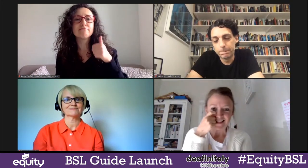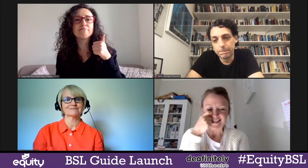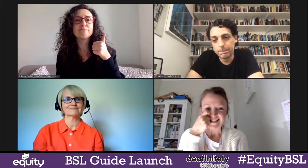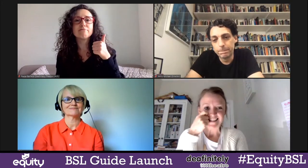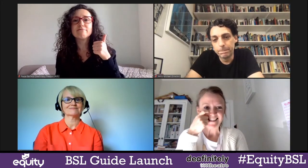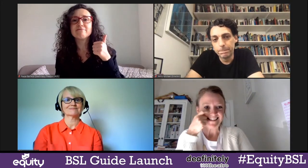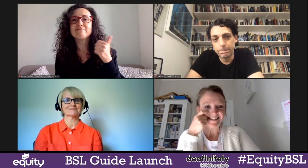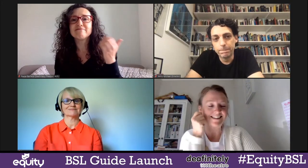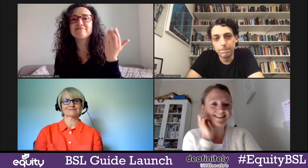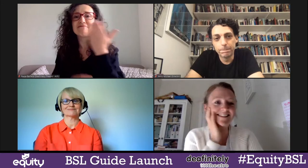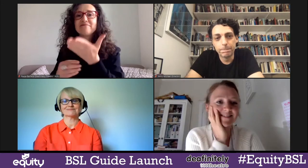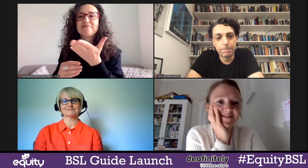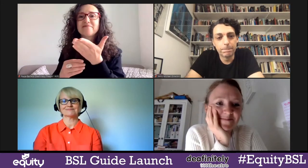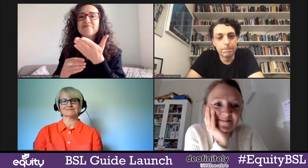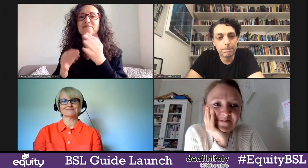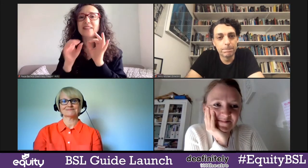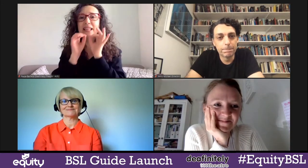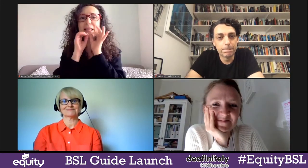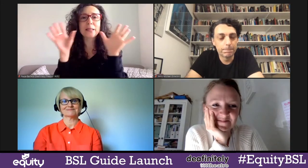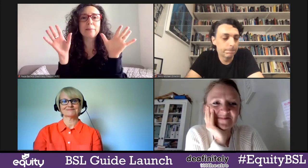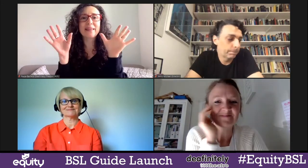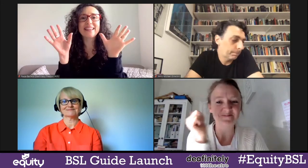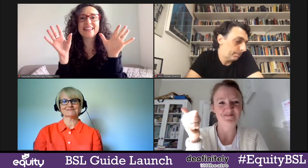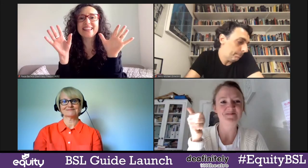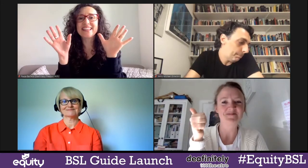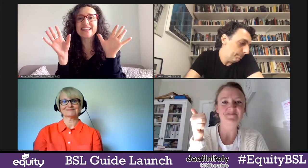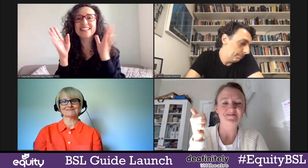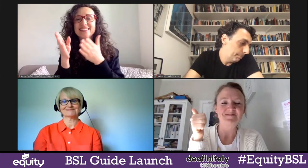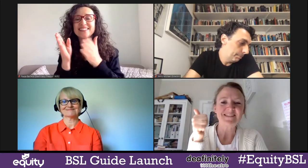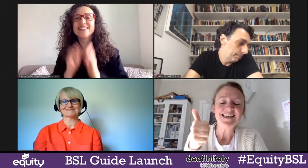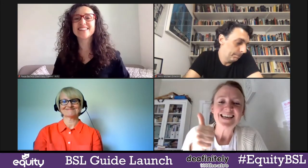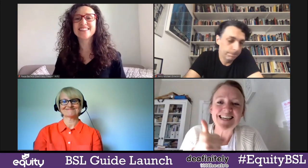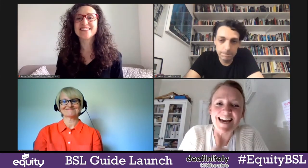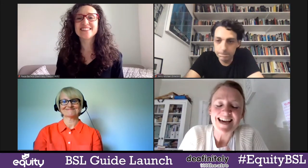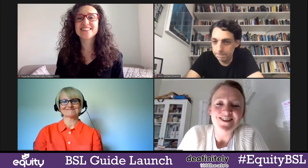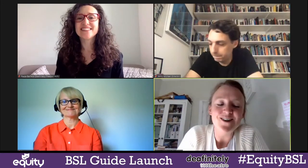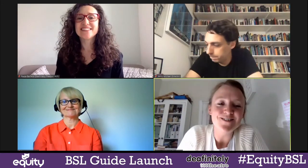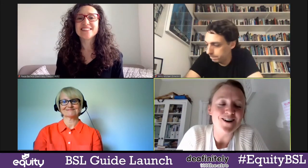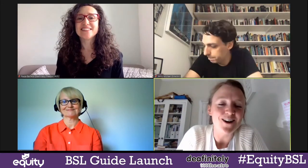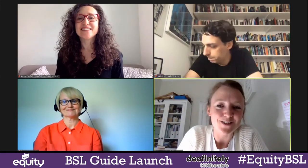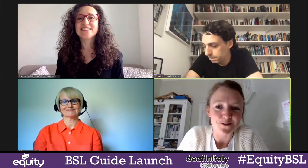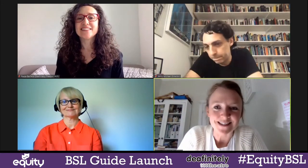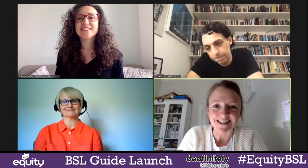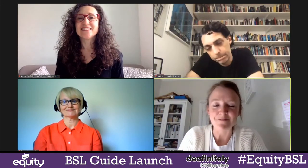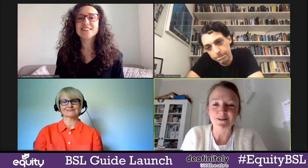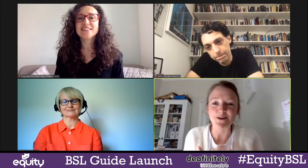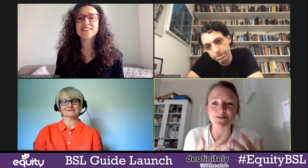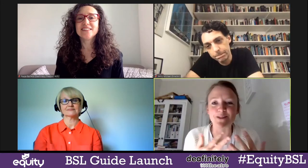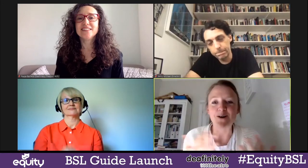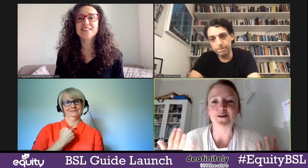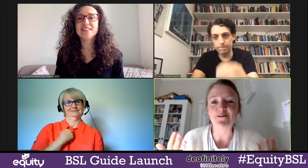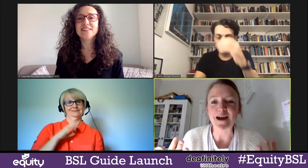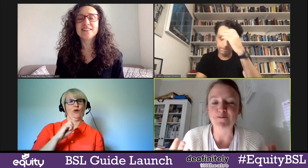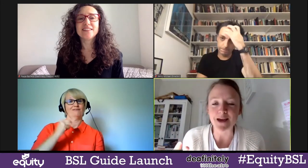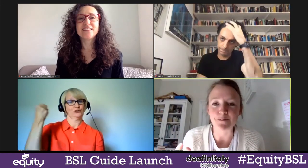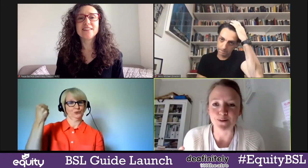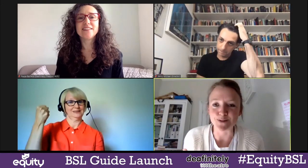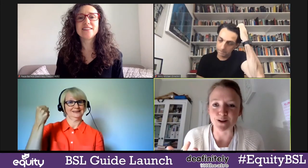Thank you, Kerry, for that answer. Yes, Amy, please, thank you. Yeah, and on Oliver Twist, again, we worked with a whole array of people. So like